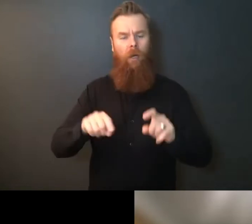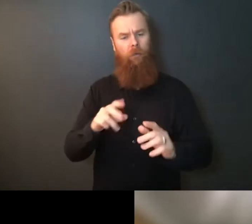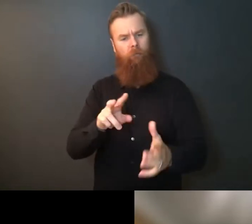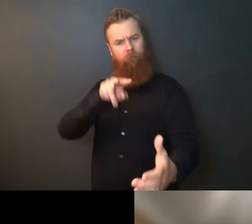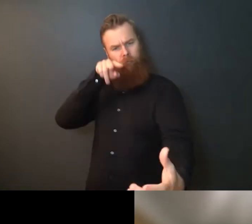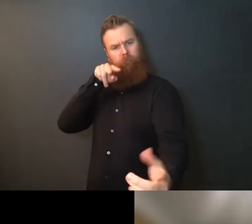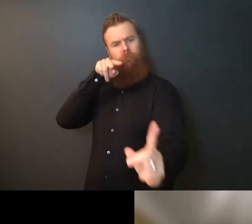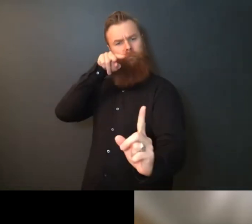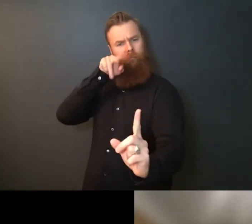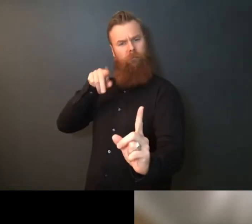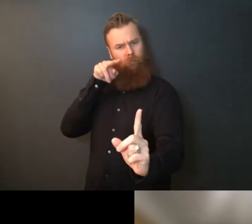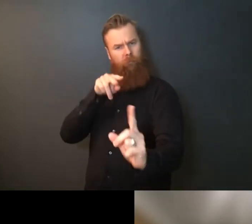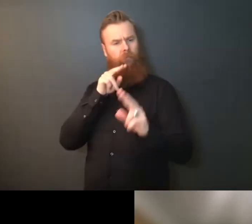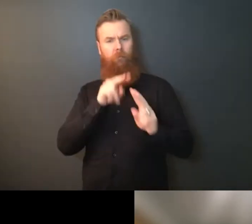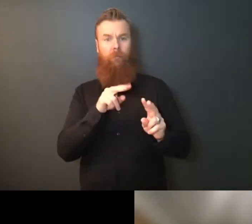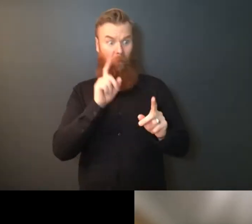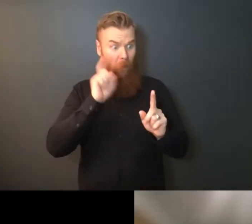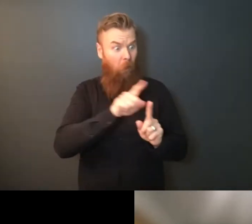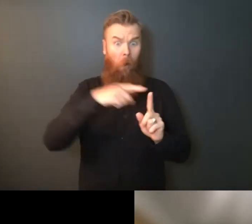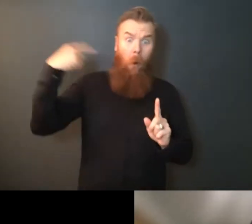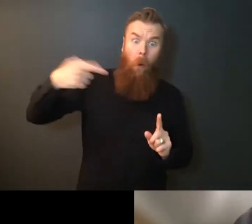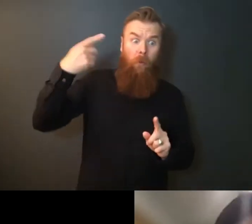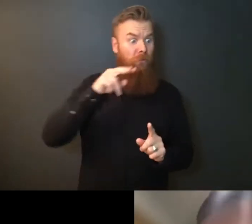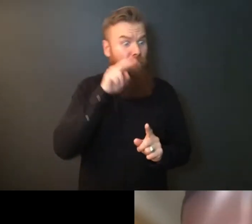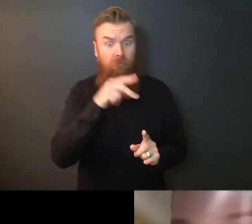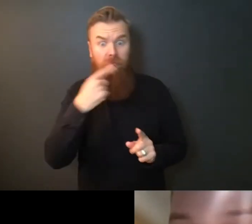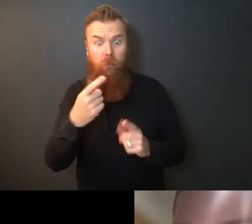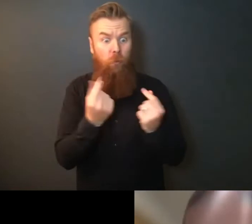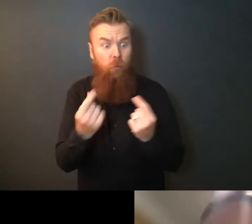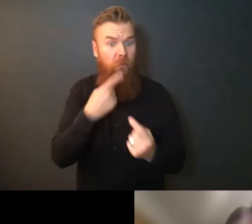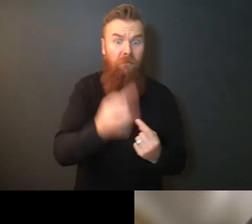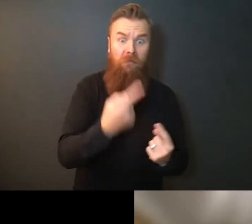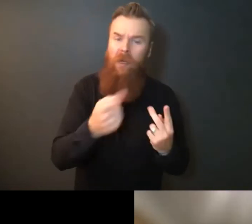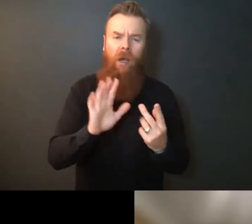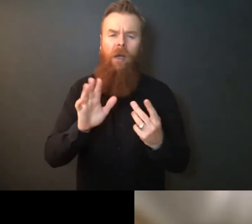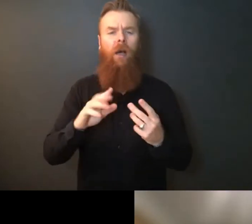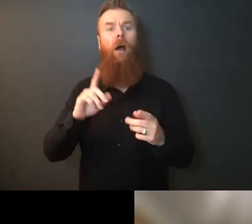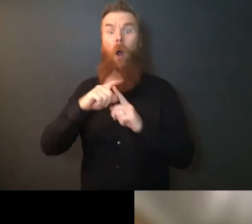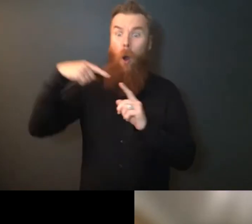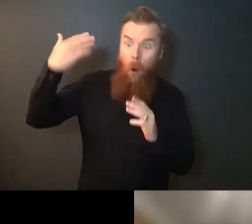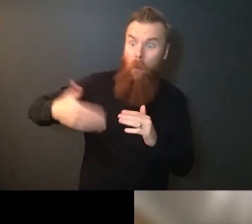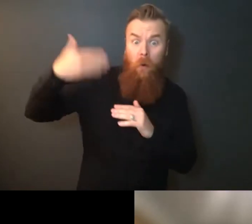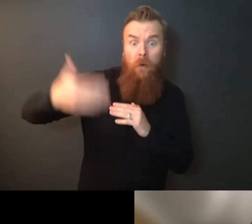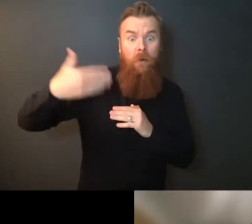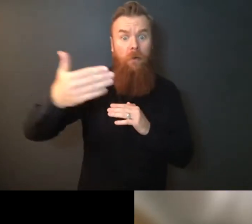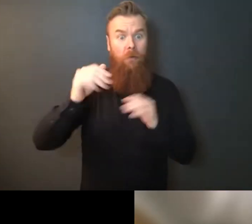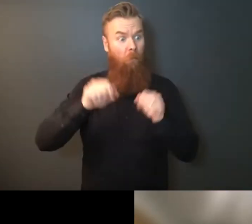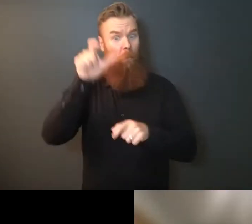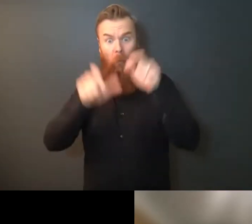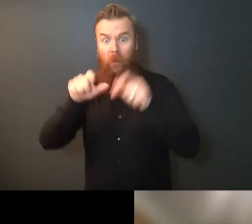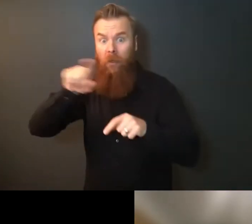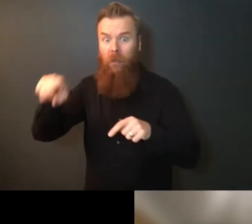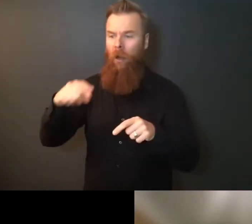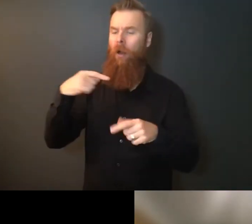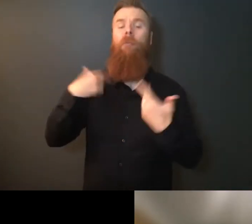do, and we don't always act out what we say that we do. All of our behavior is so context specific